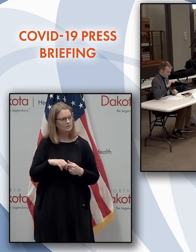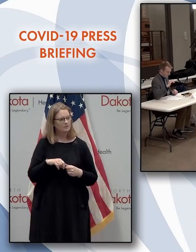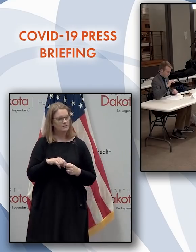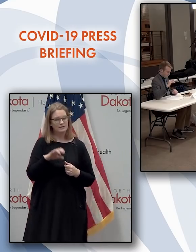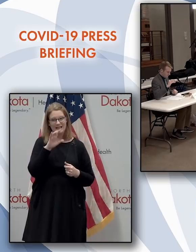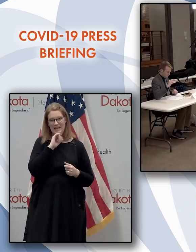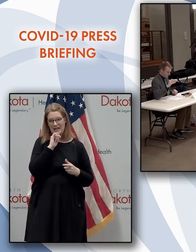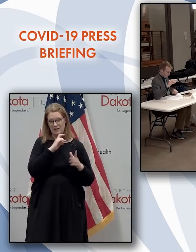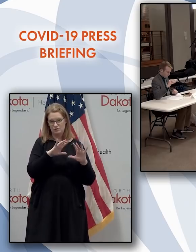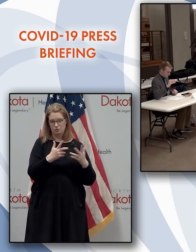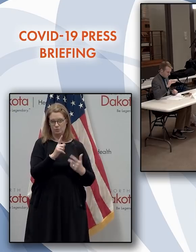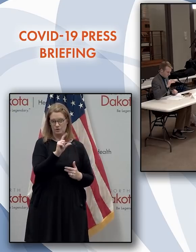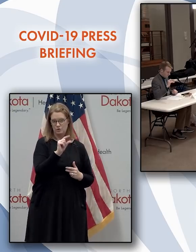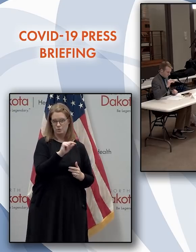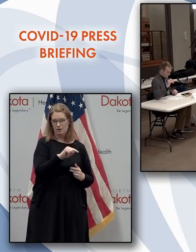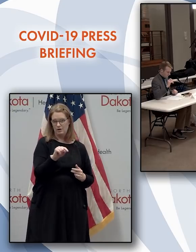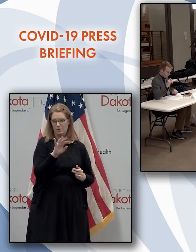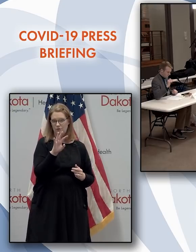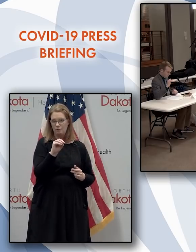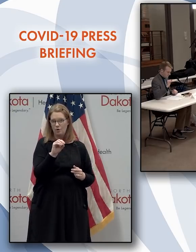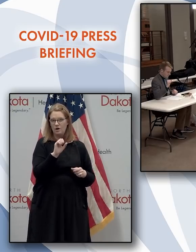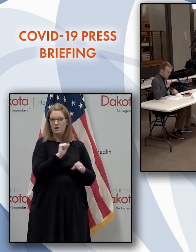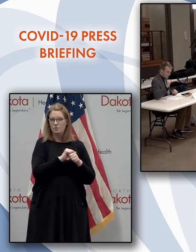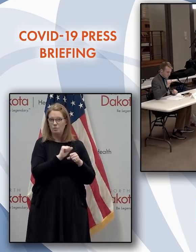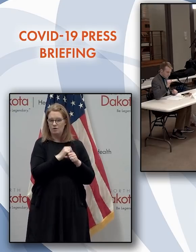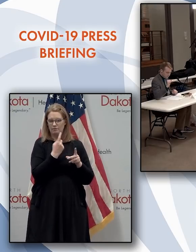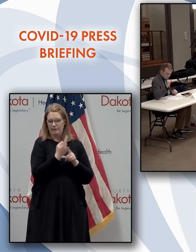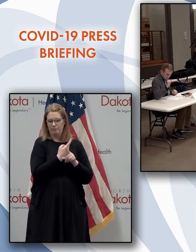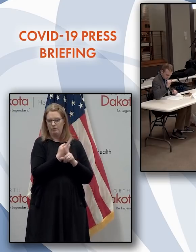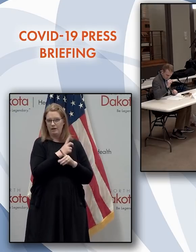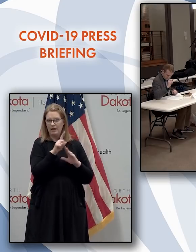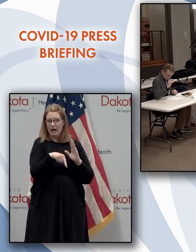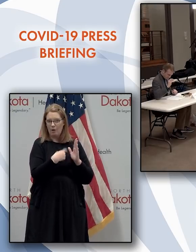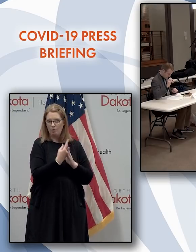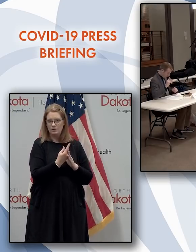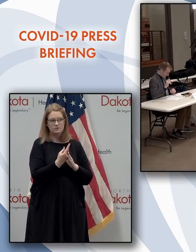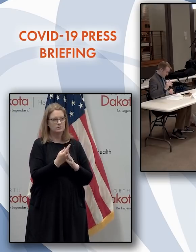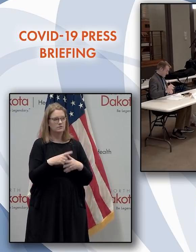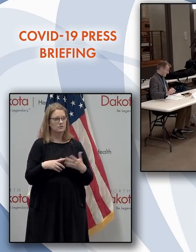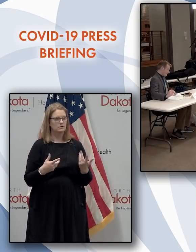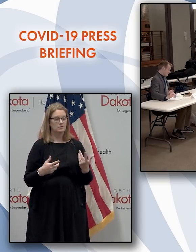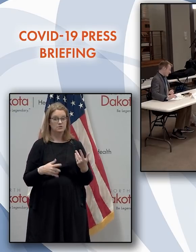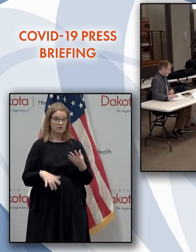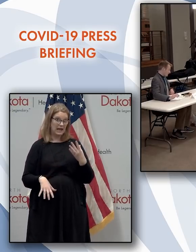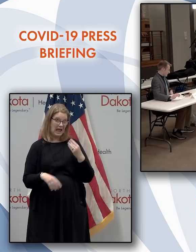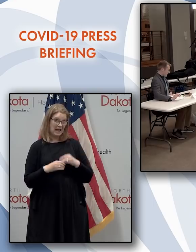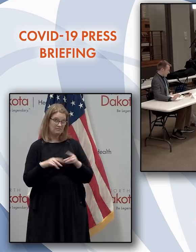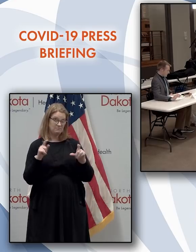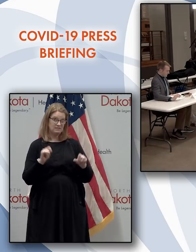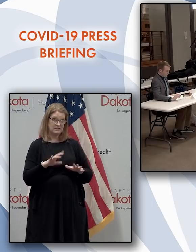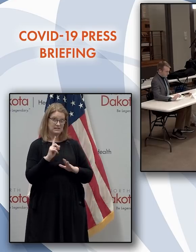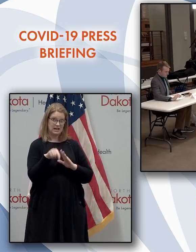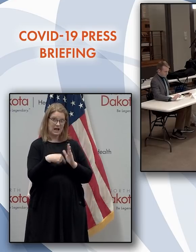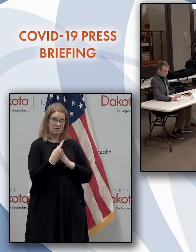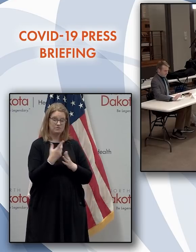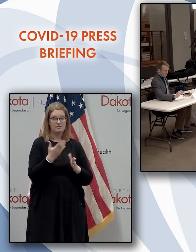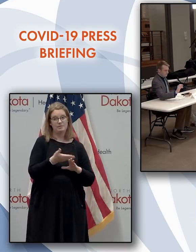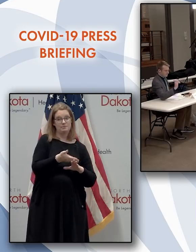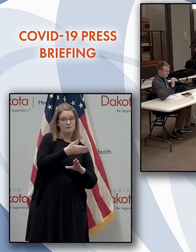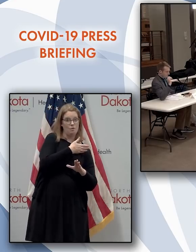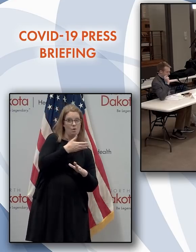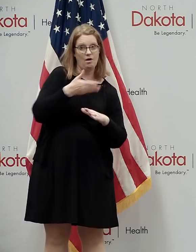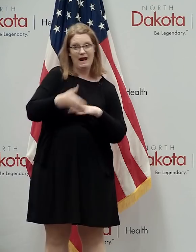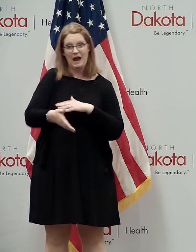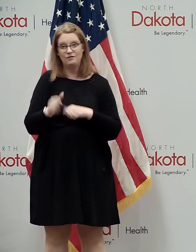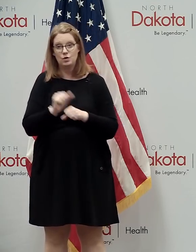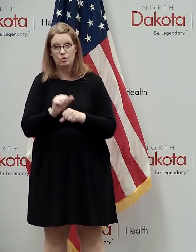40 age group who works normal hours, is there any plan to expand testing hours so that they might be able to go before or after work?